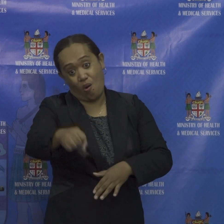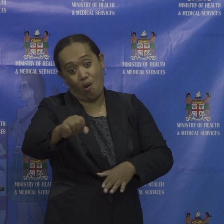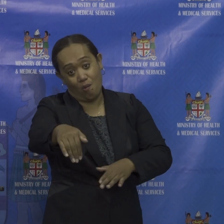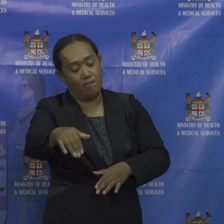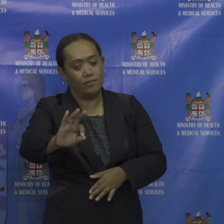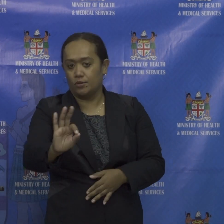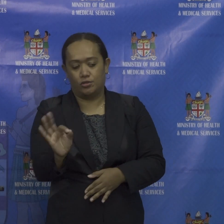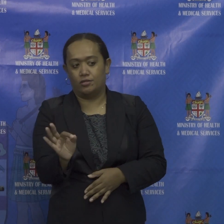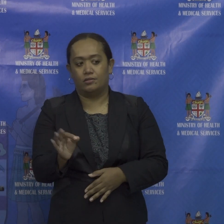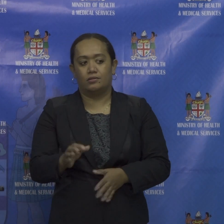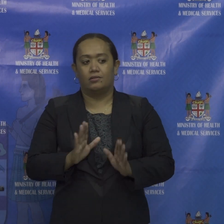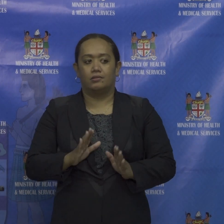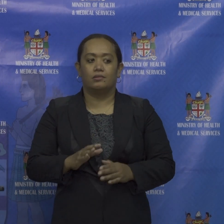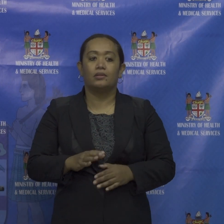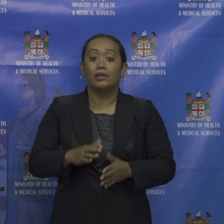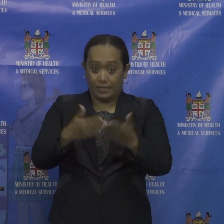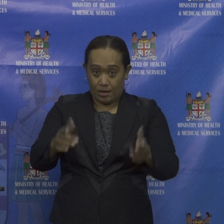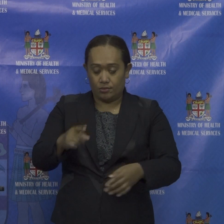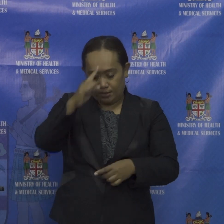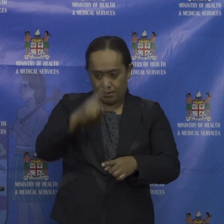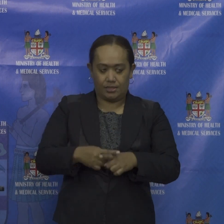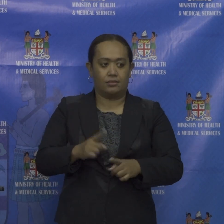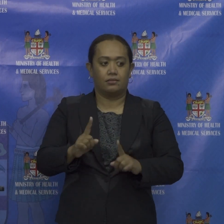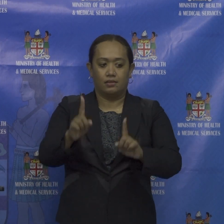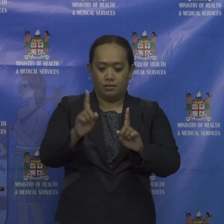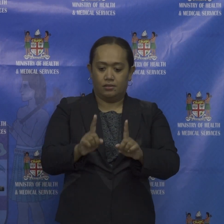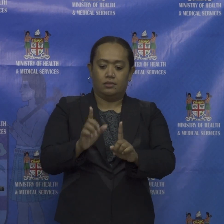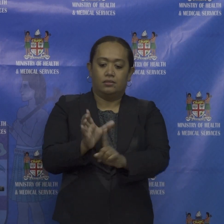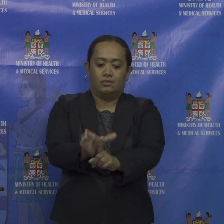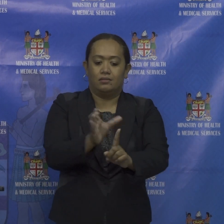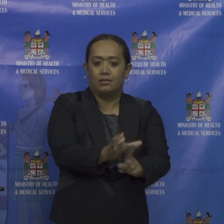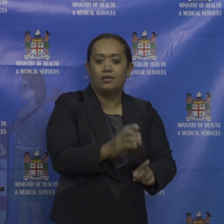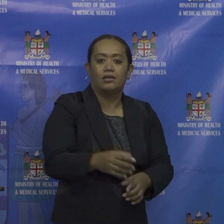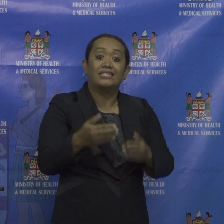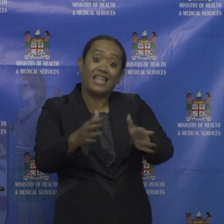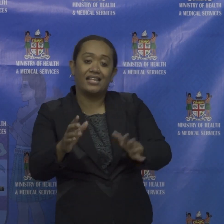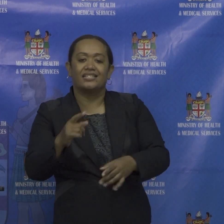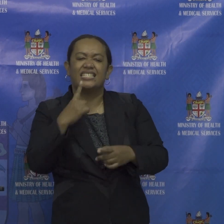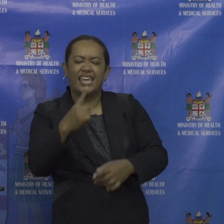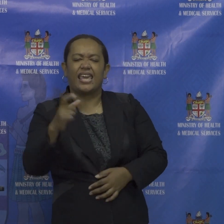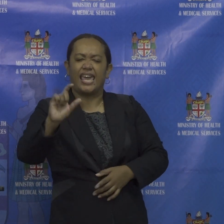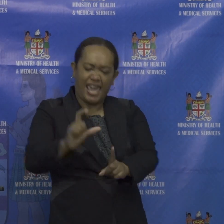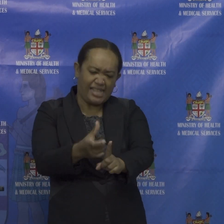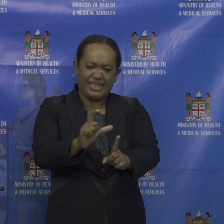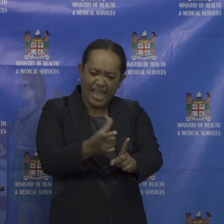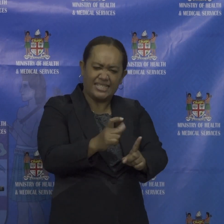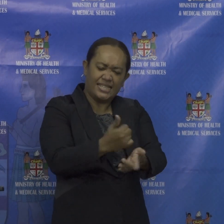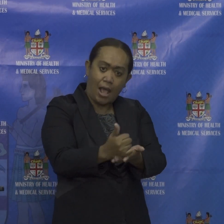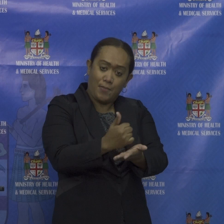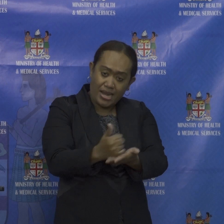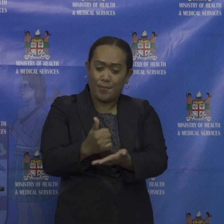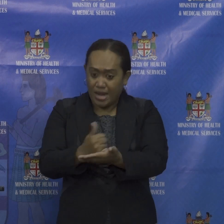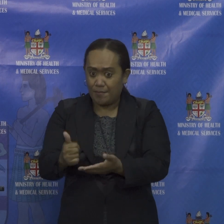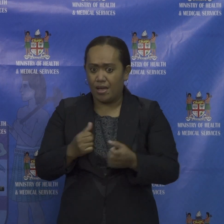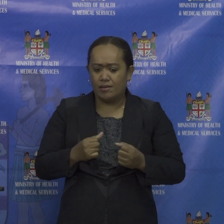been explained before, because if we start saying that case number 115 or 1 has been